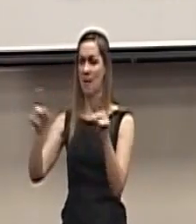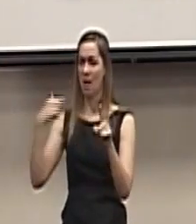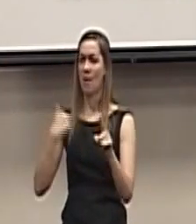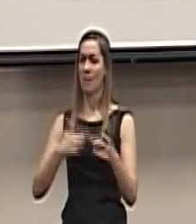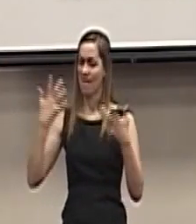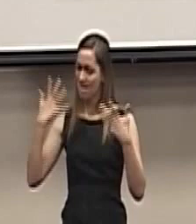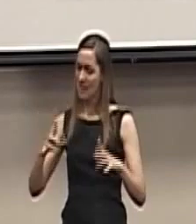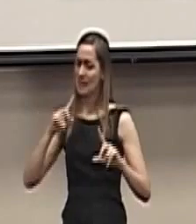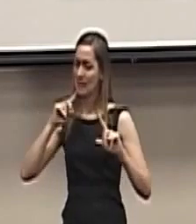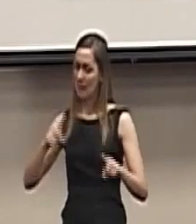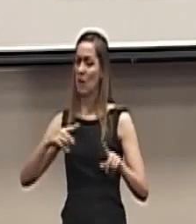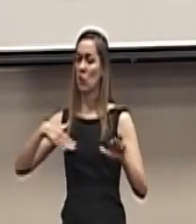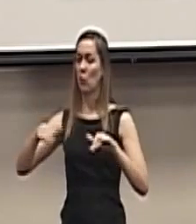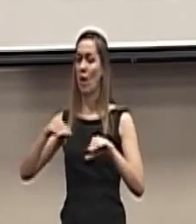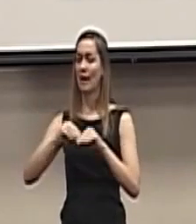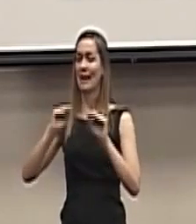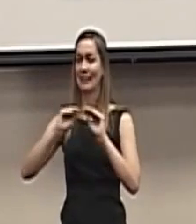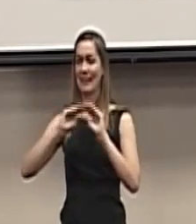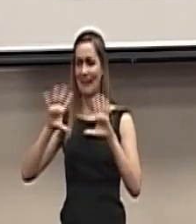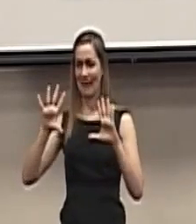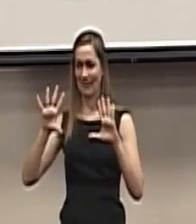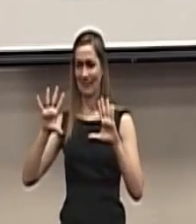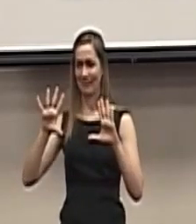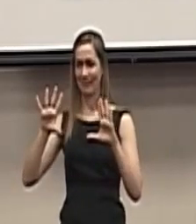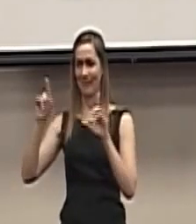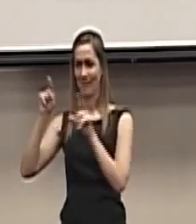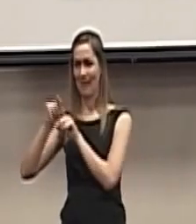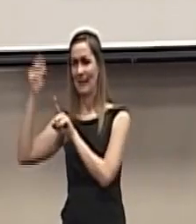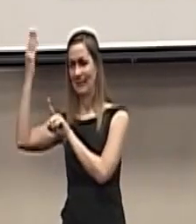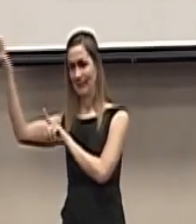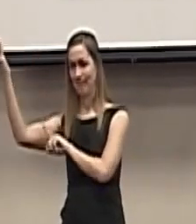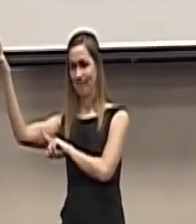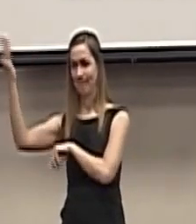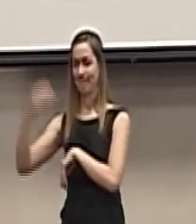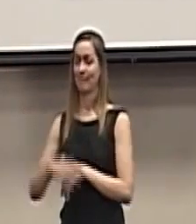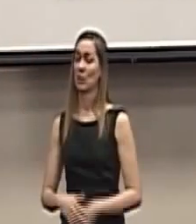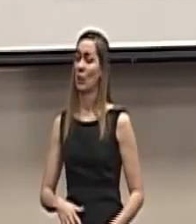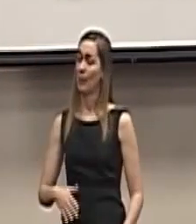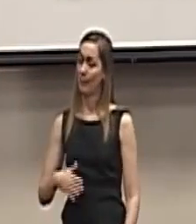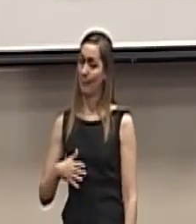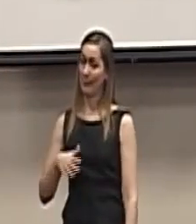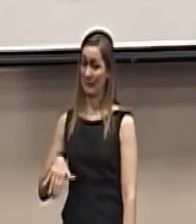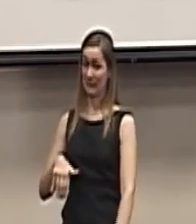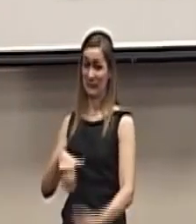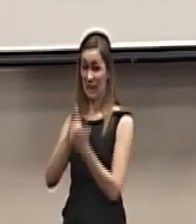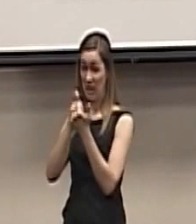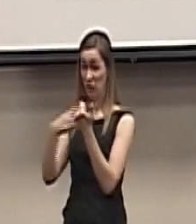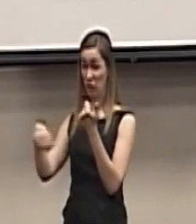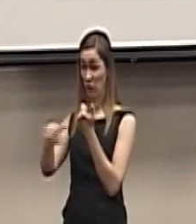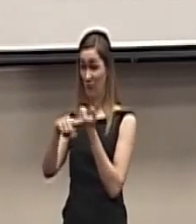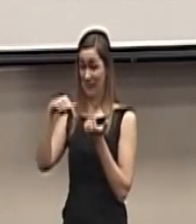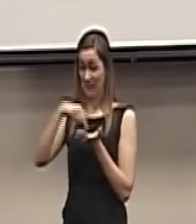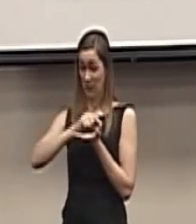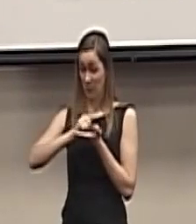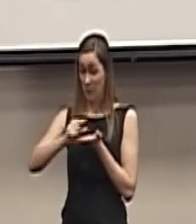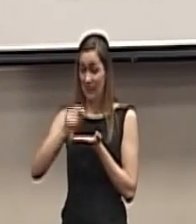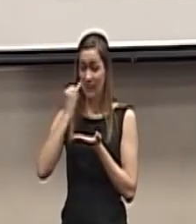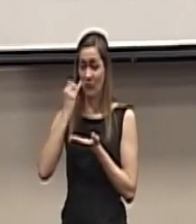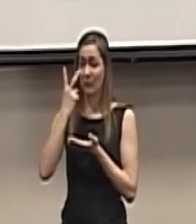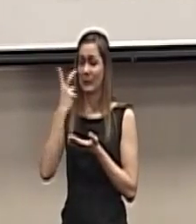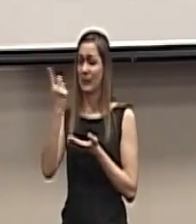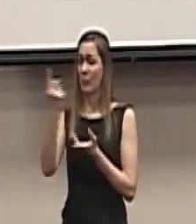light. I want to challenge you this week. If you see somebody coming home and they're having